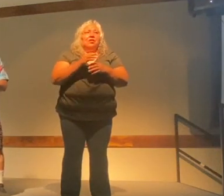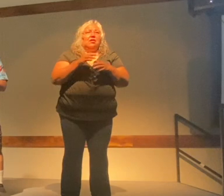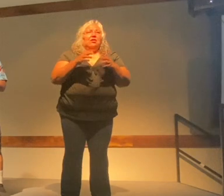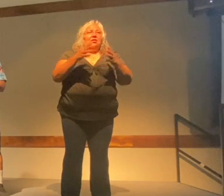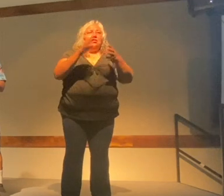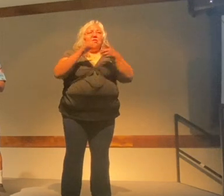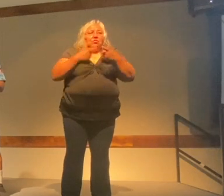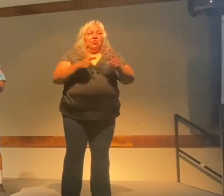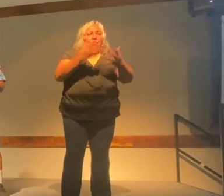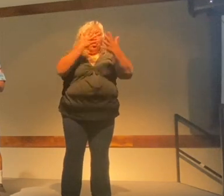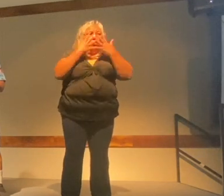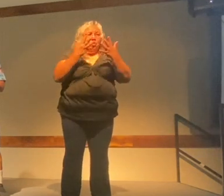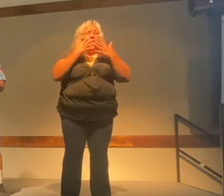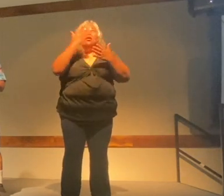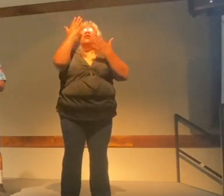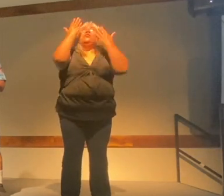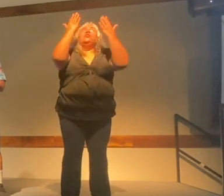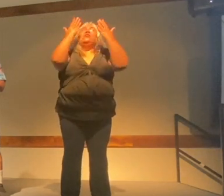mourning.